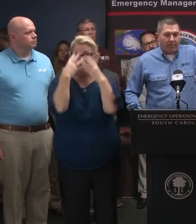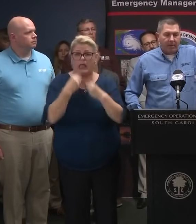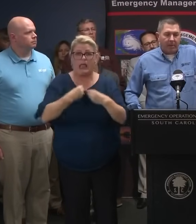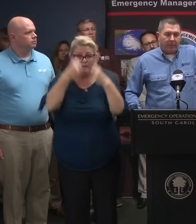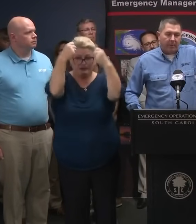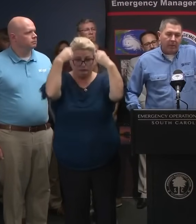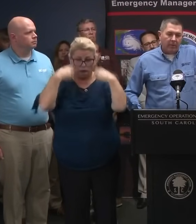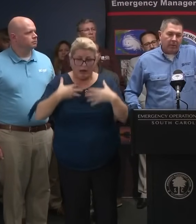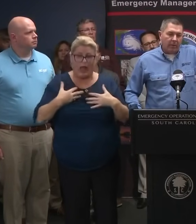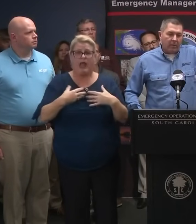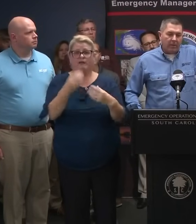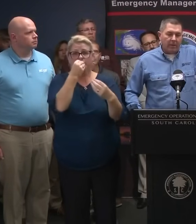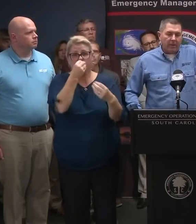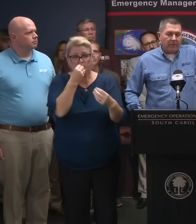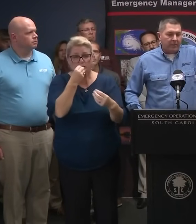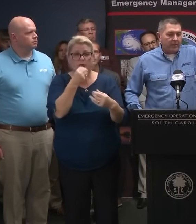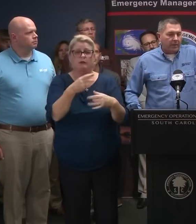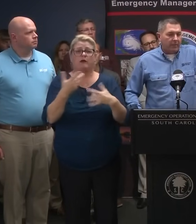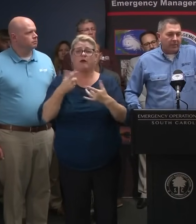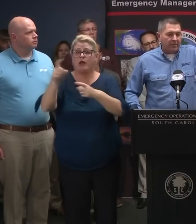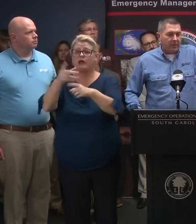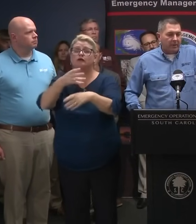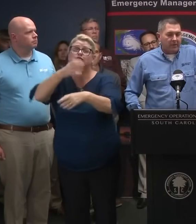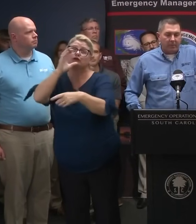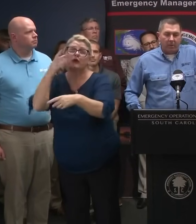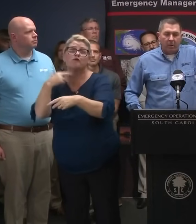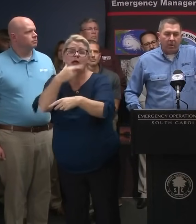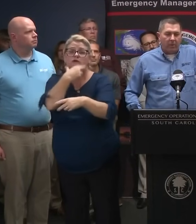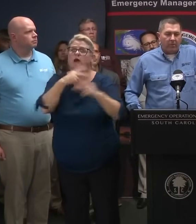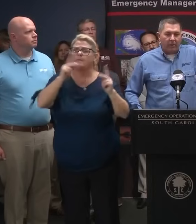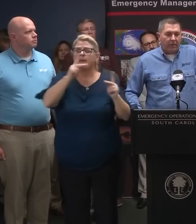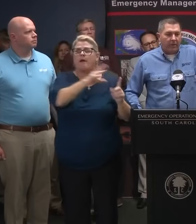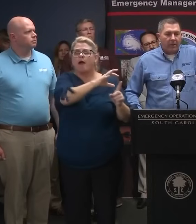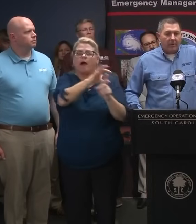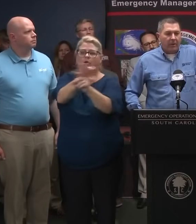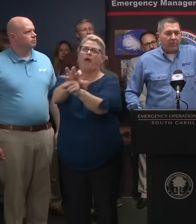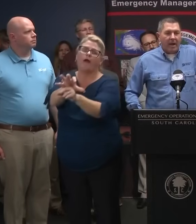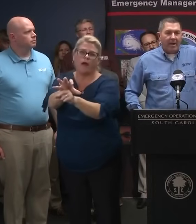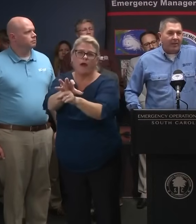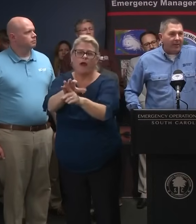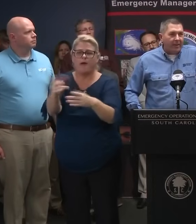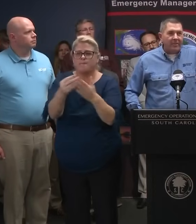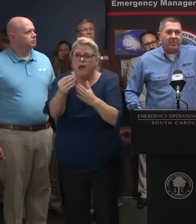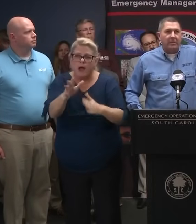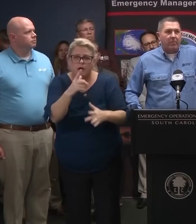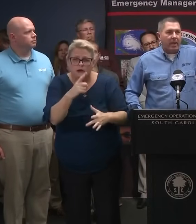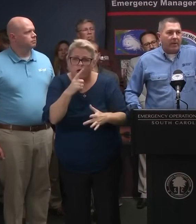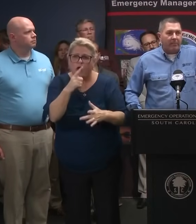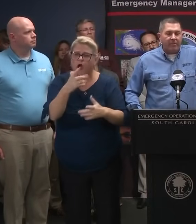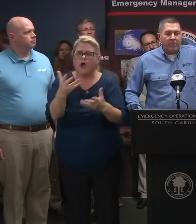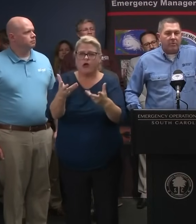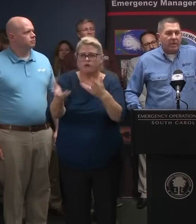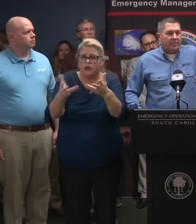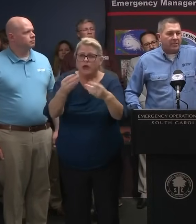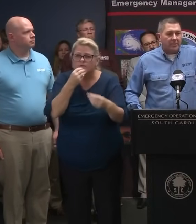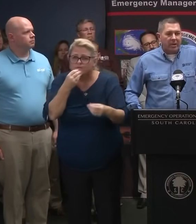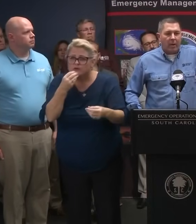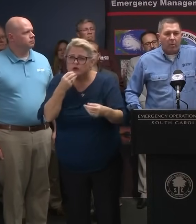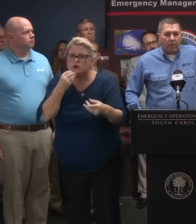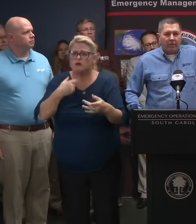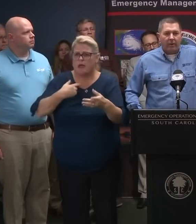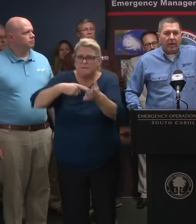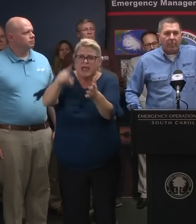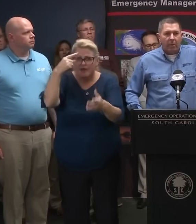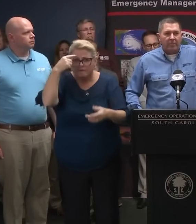keep them fed, but when they go in to get a drink at a restaurant, there are people all over that are buying their lunch, that are buying them food. That just tells you